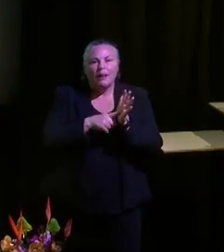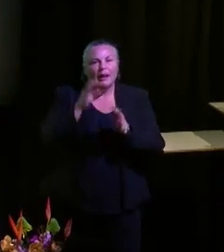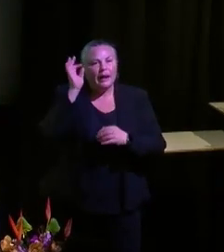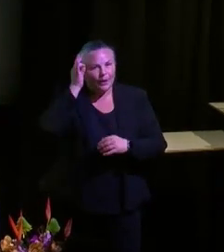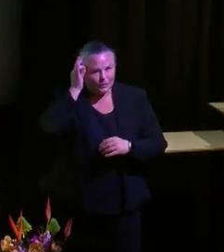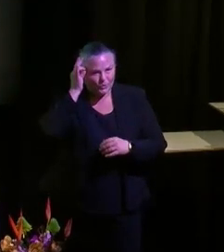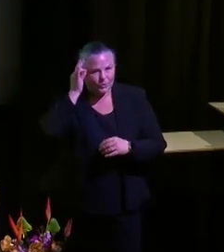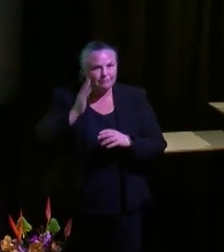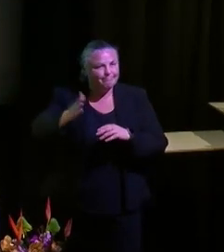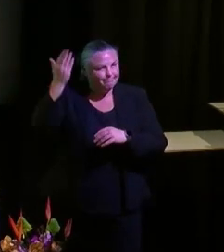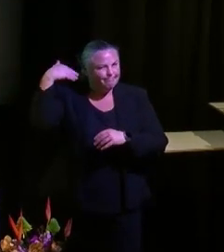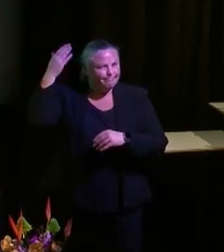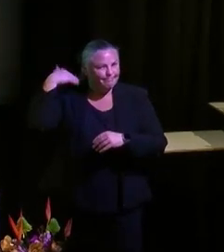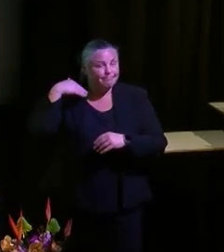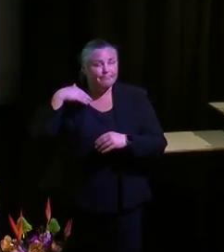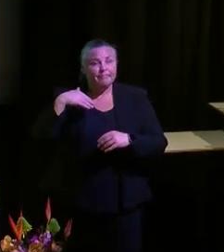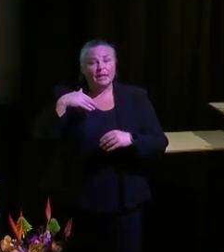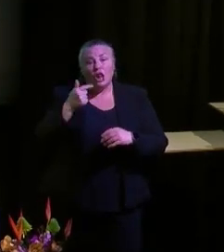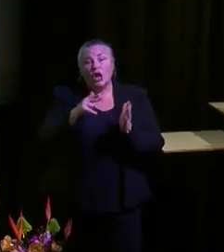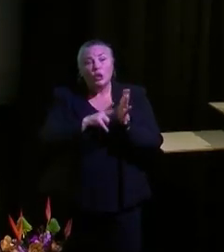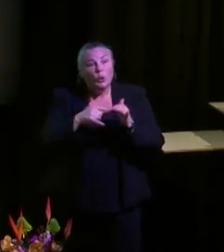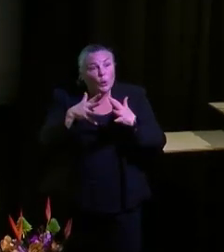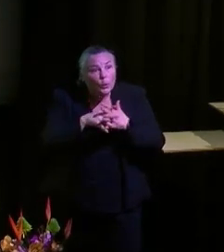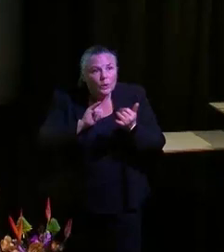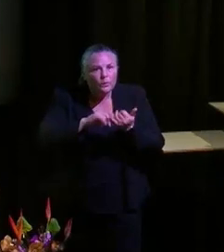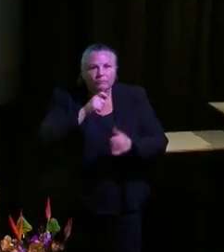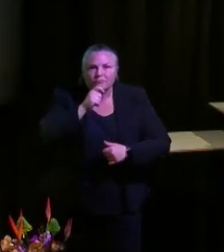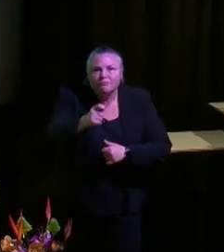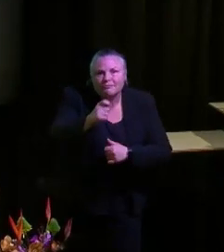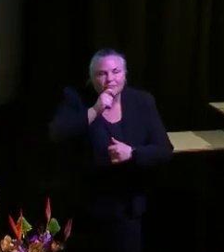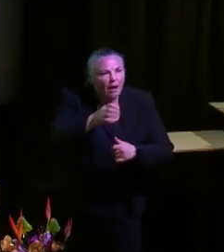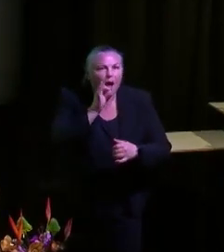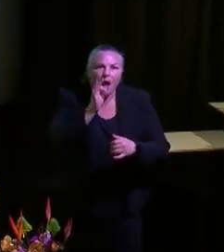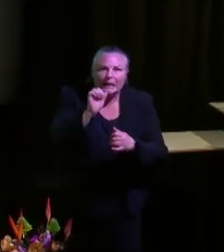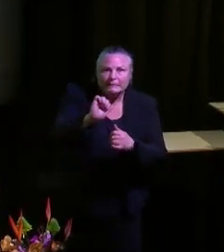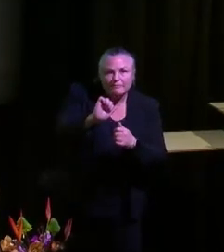newspapers or television crews would kind of go to him for comment on certain issues. So,